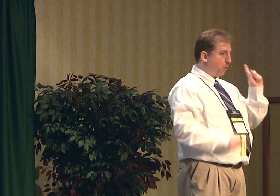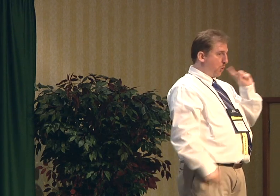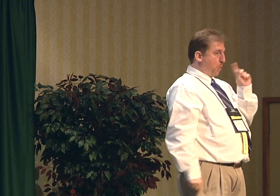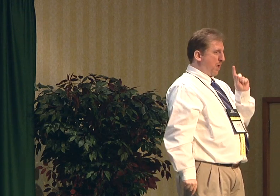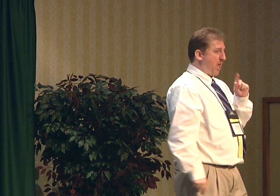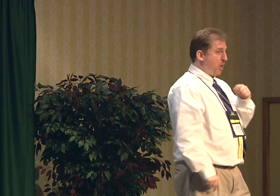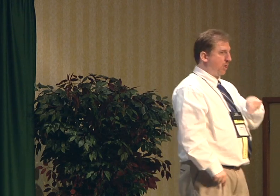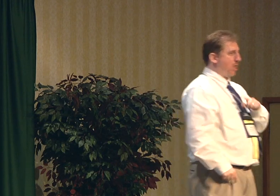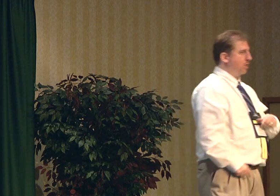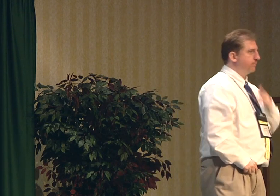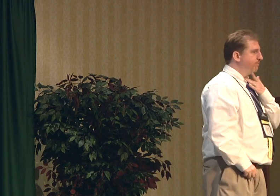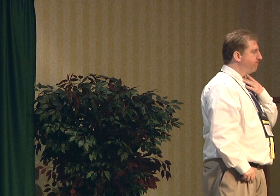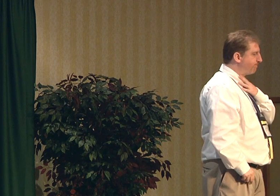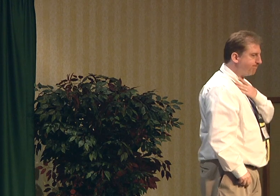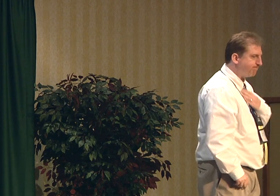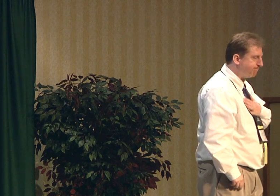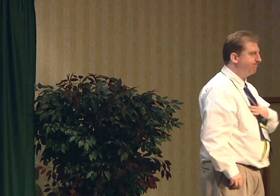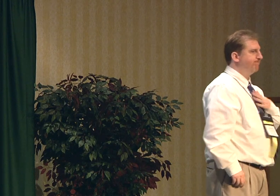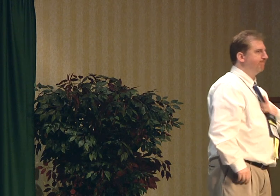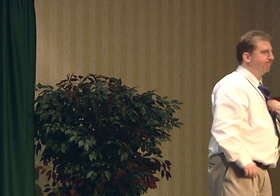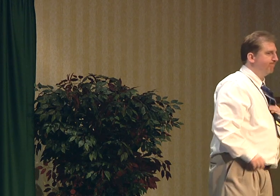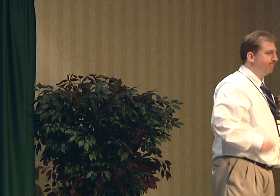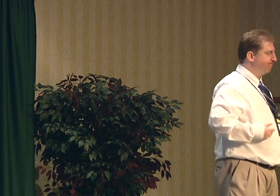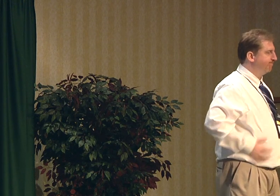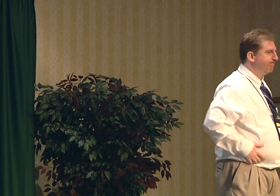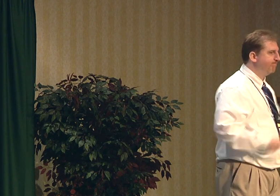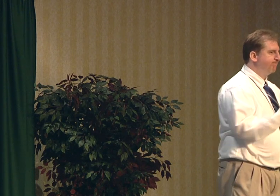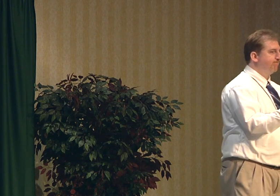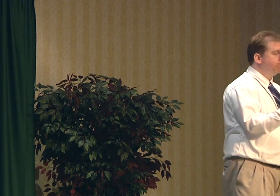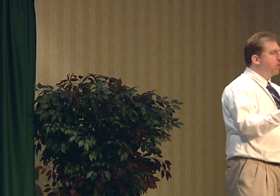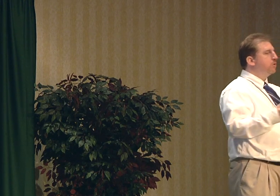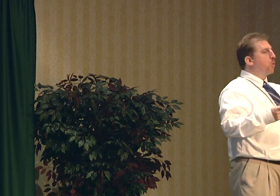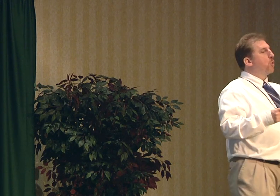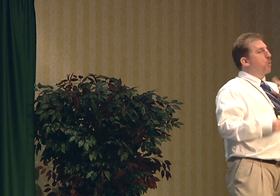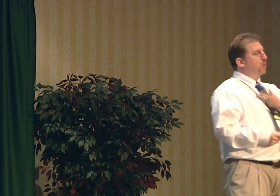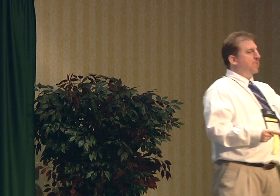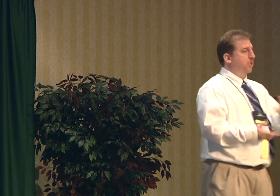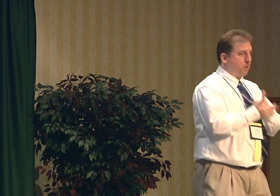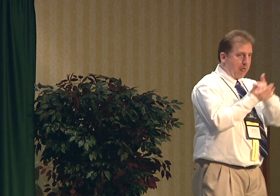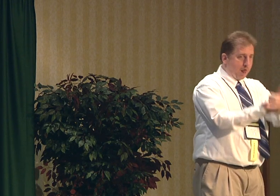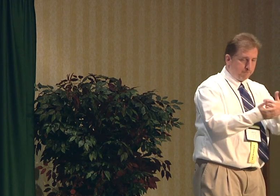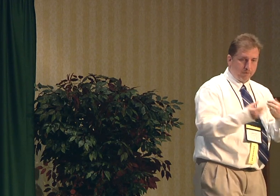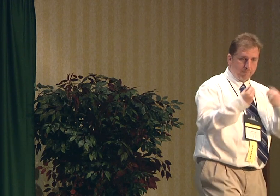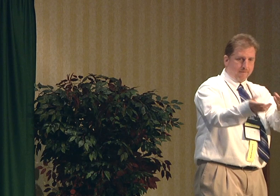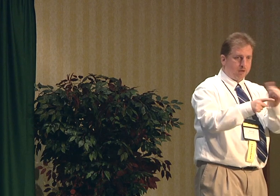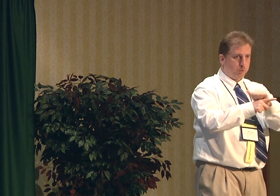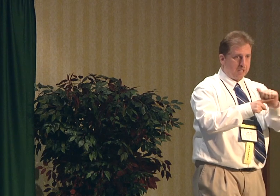Interpreters should not be placed in situations where they don't have those tools. So we need to